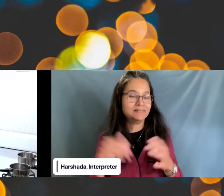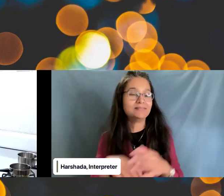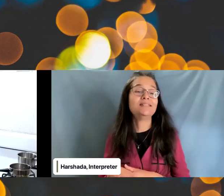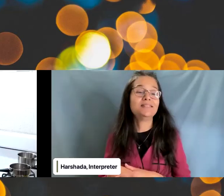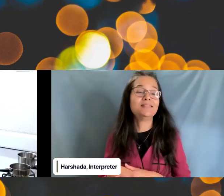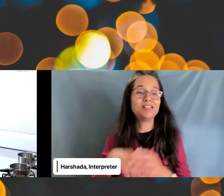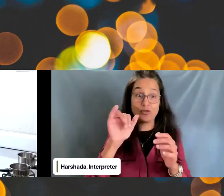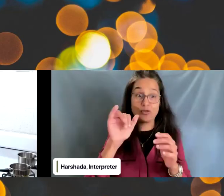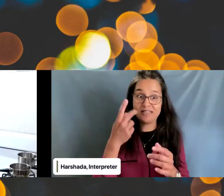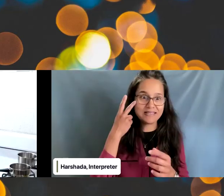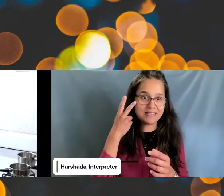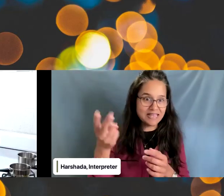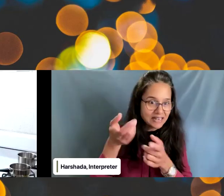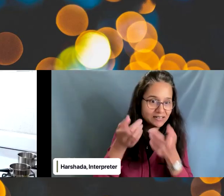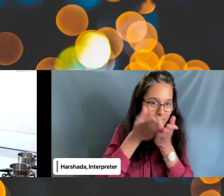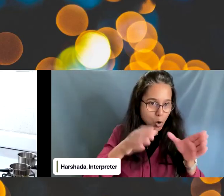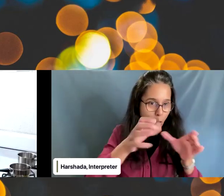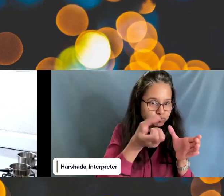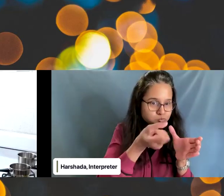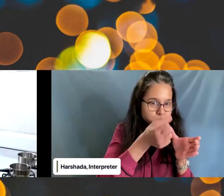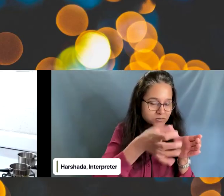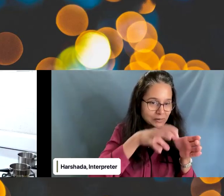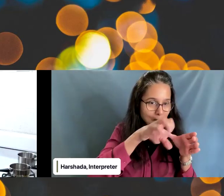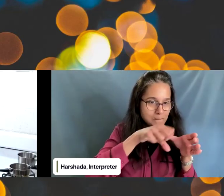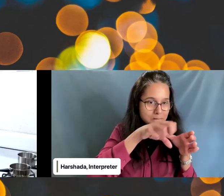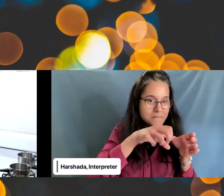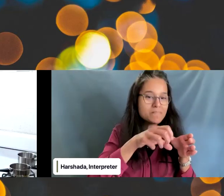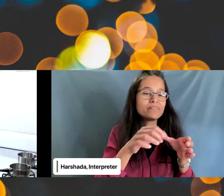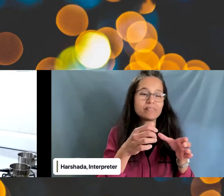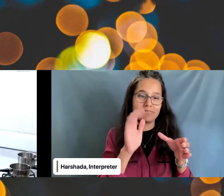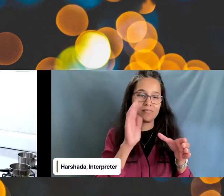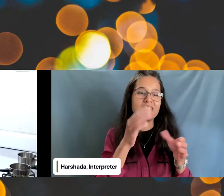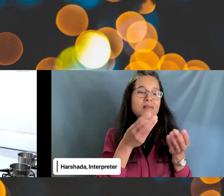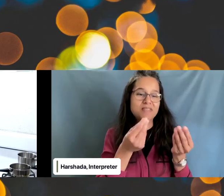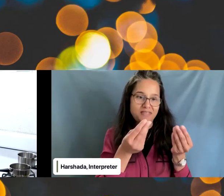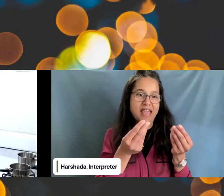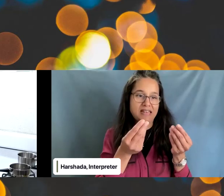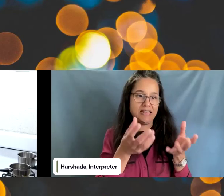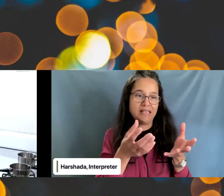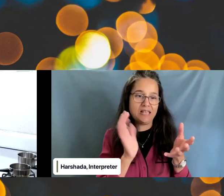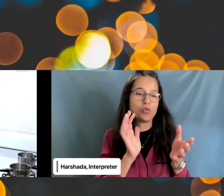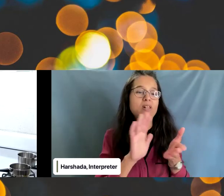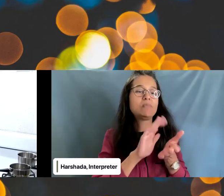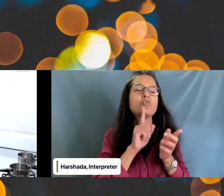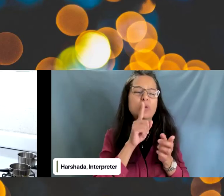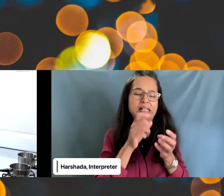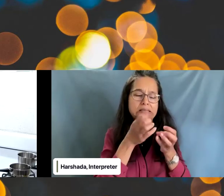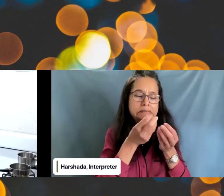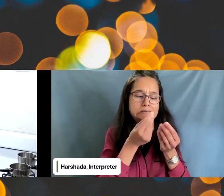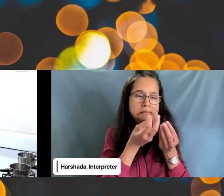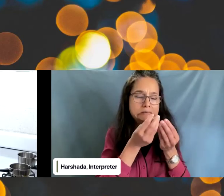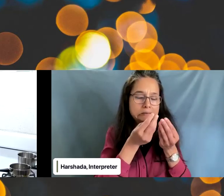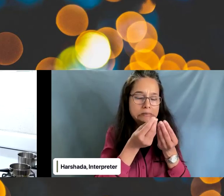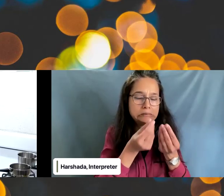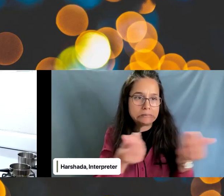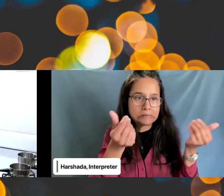kind of, I don't know if you can see, it kind of holds together, the shape together. Okay. It's going to be very crumbly. It's probably going to crumble in the